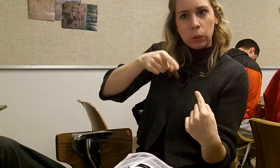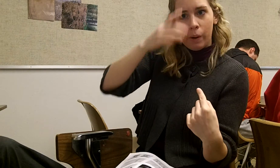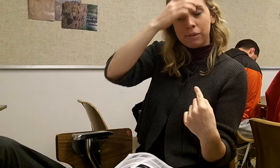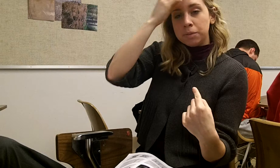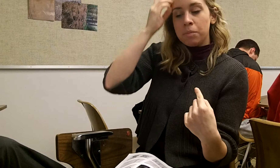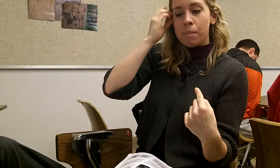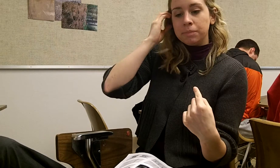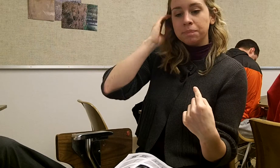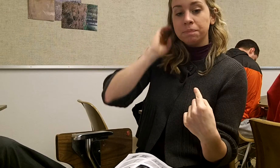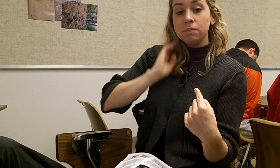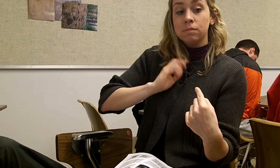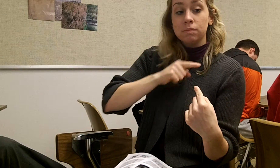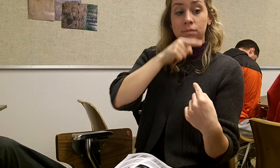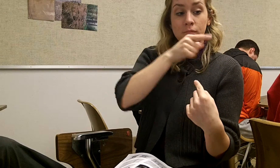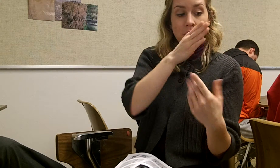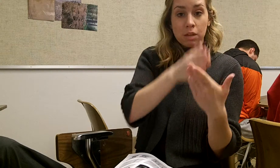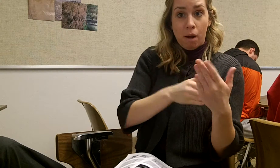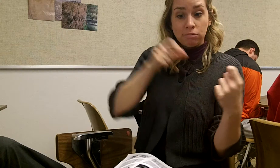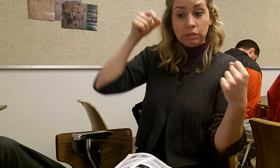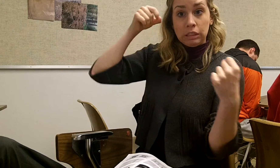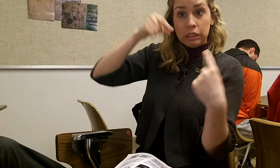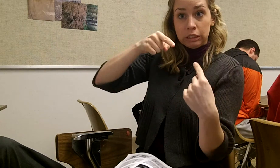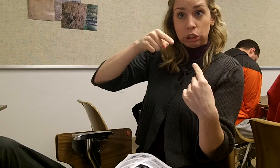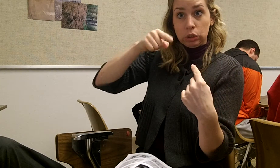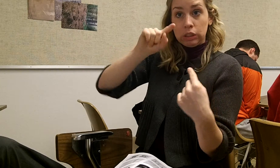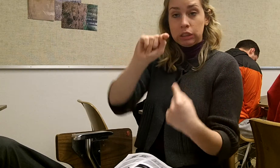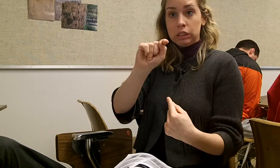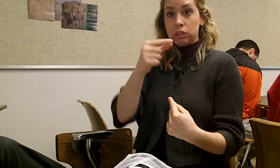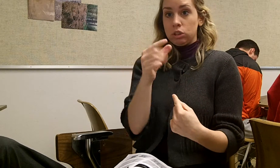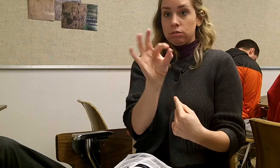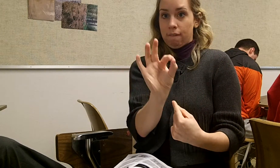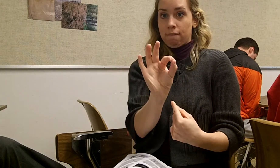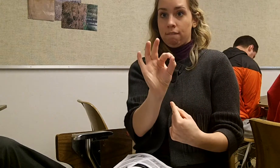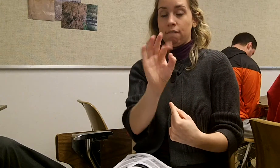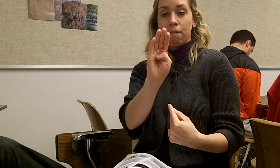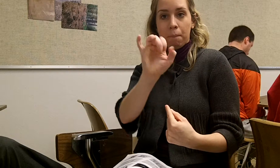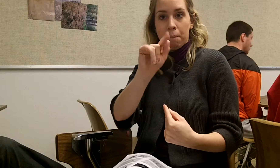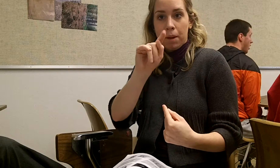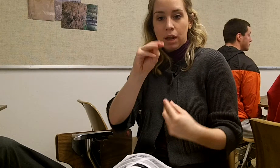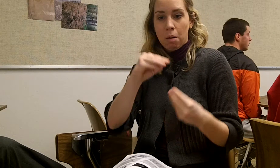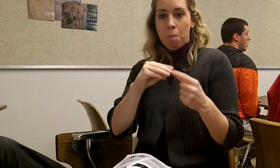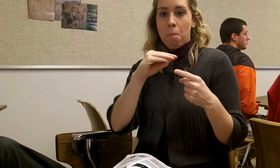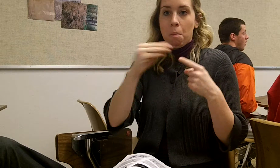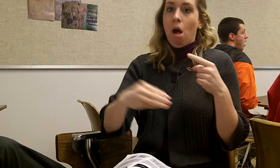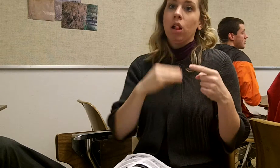the signal here is an actual TGF beta molecule. In that case, the target that's phosphorylated is